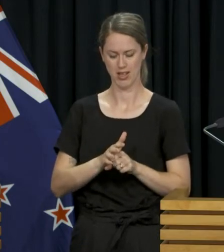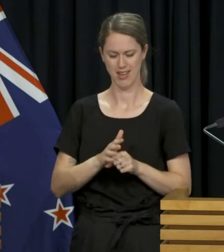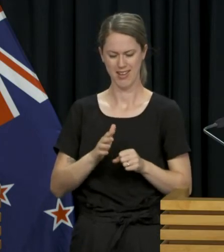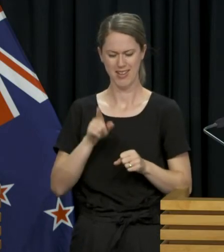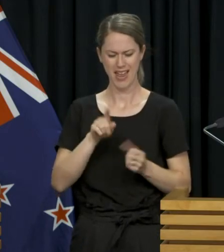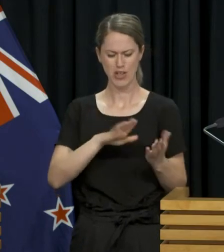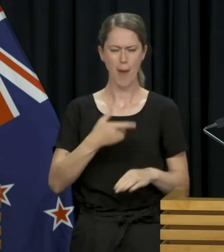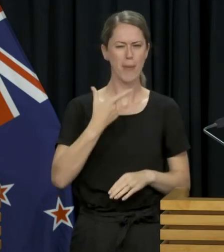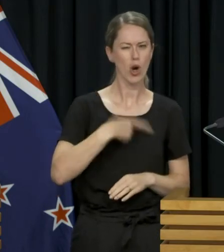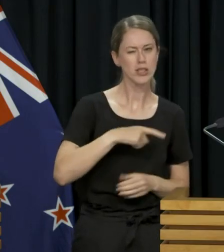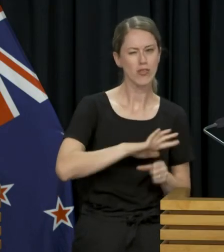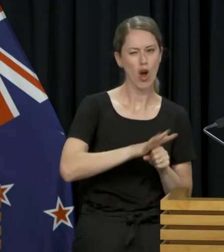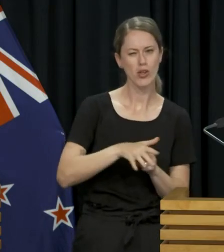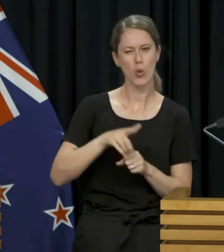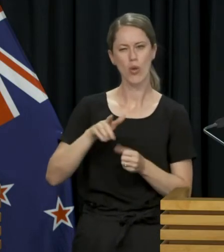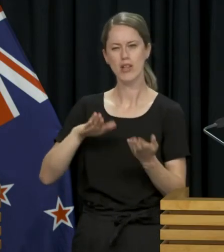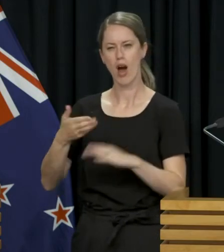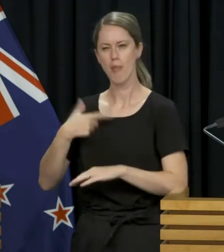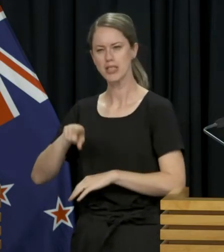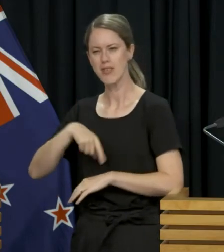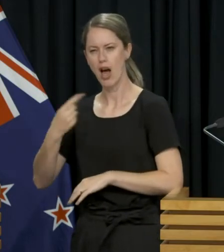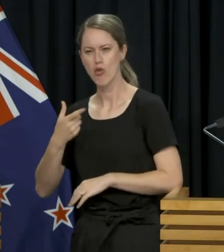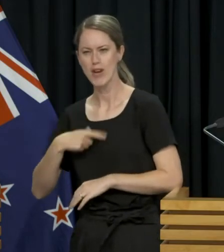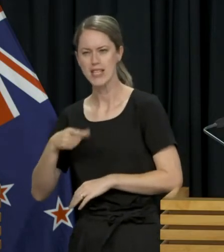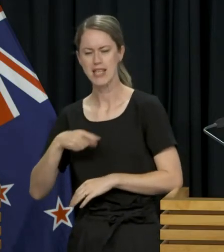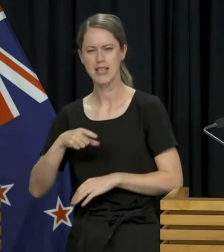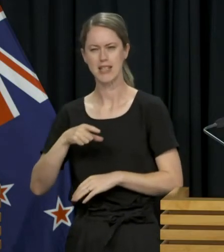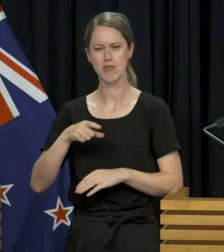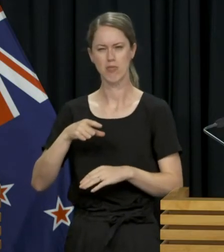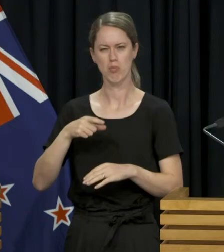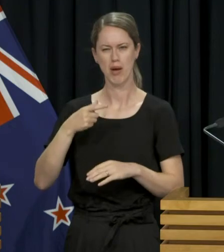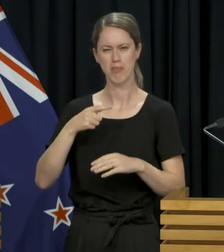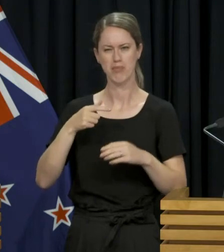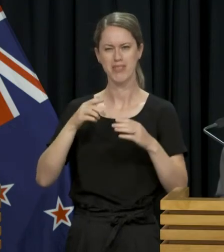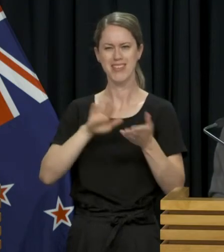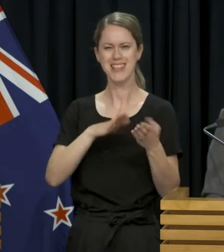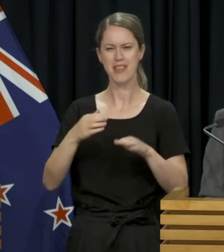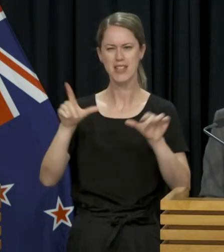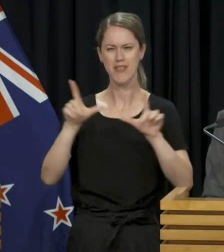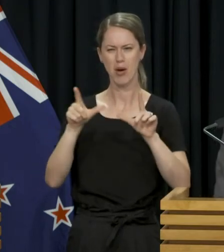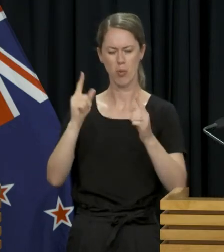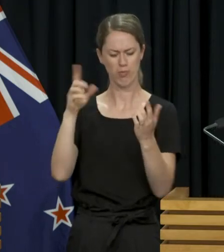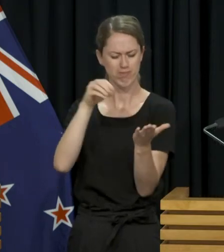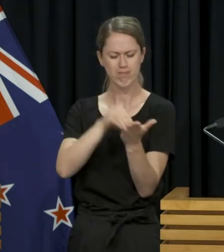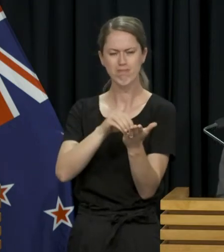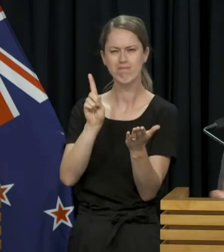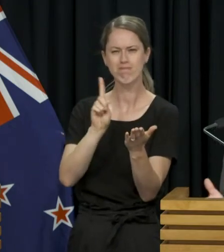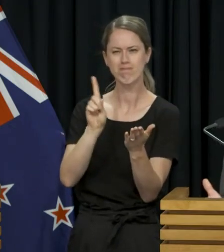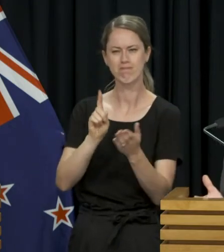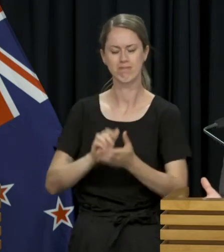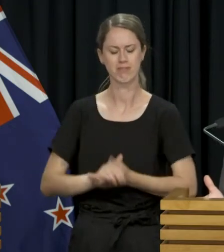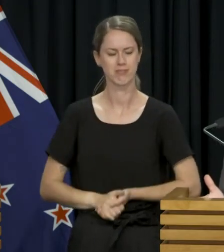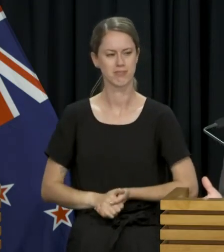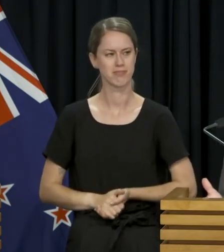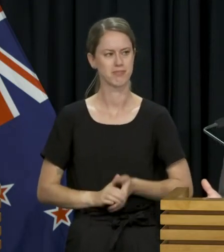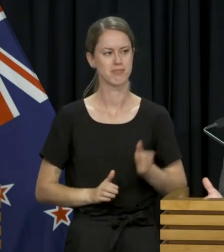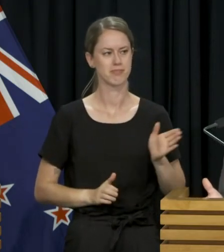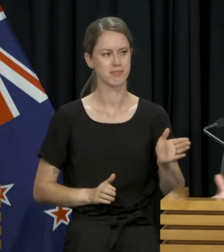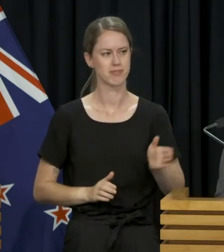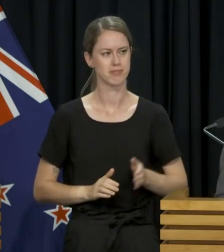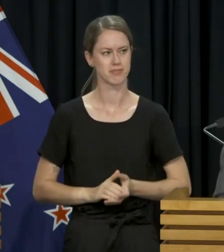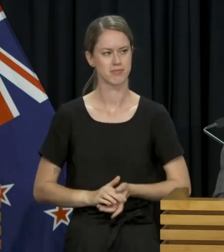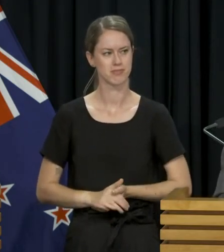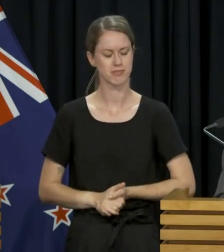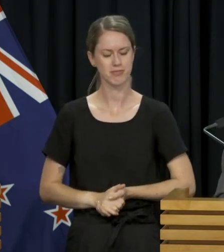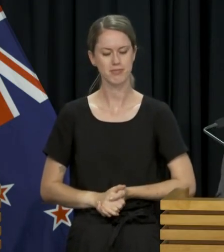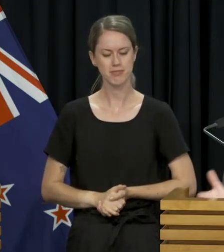how we list them if they did die of COVID-19? Yes, so what I can say is right from the start of the